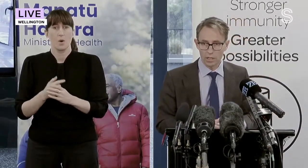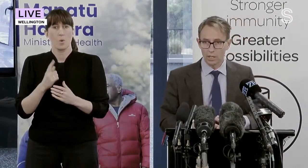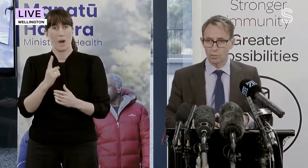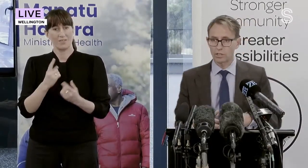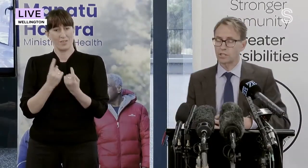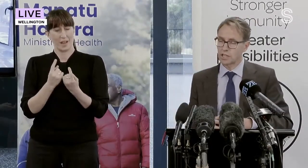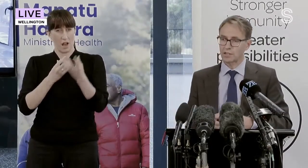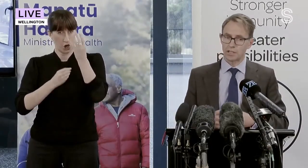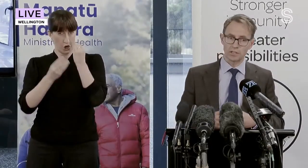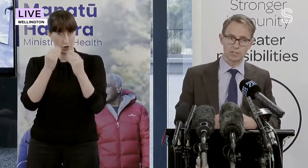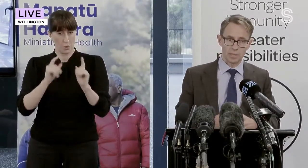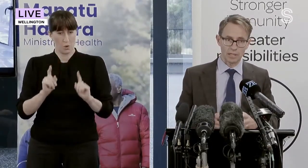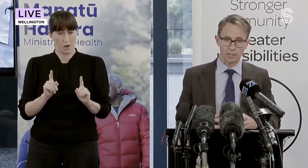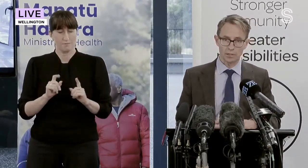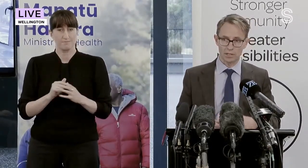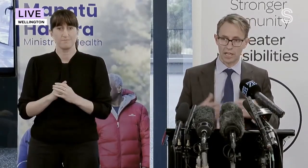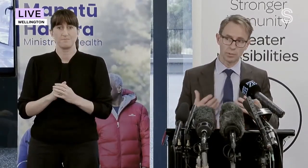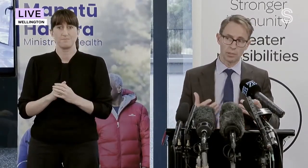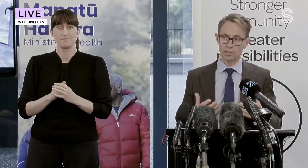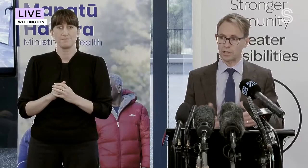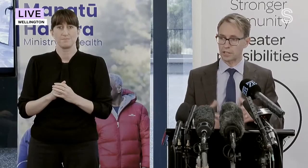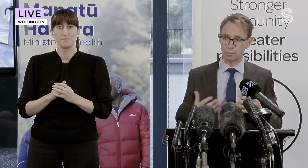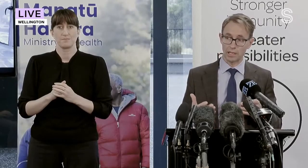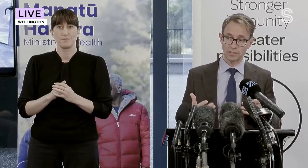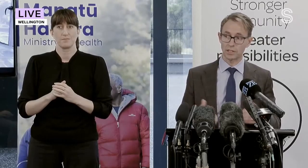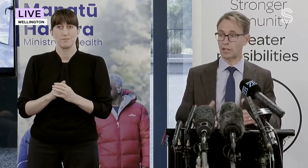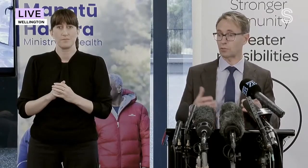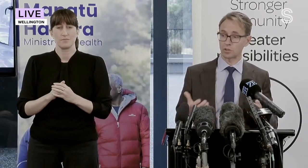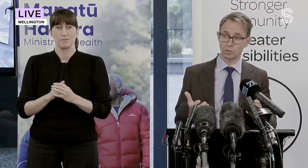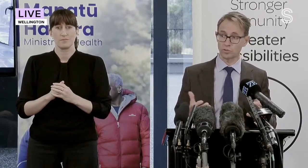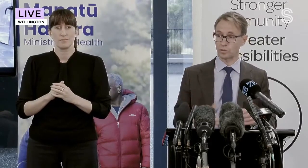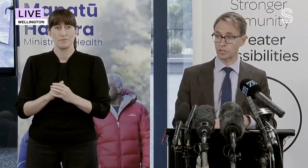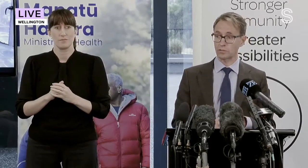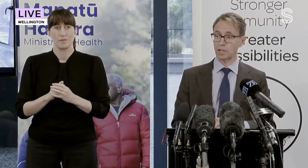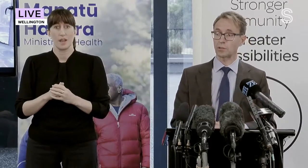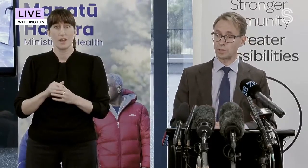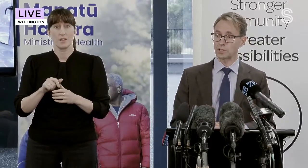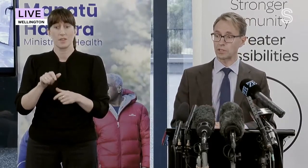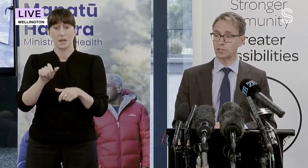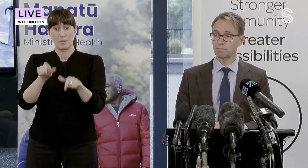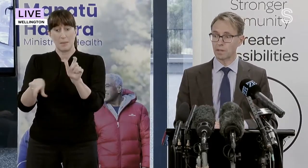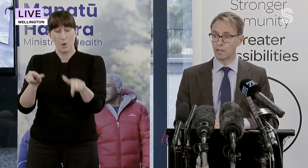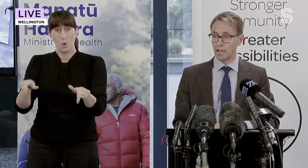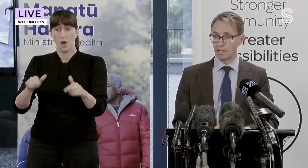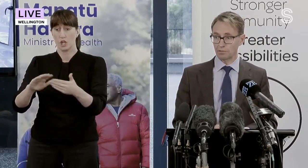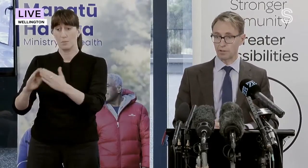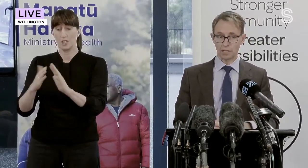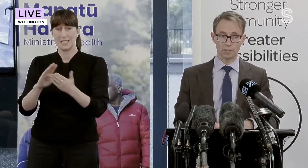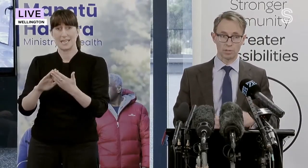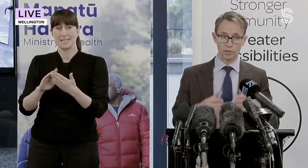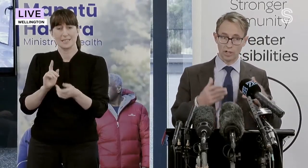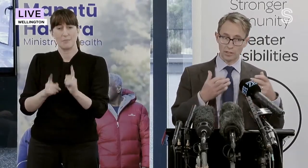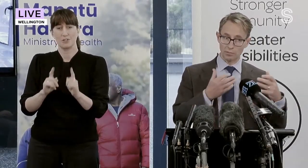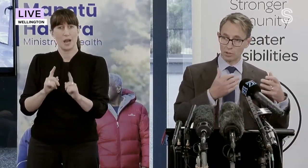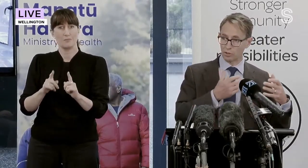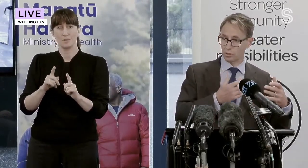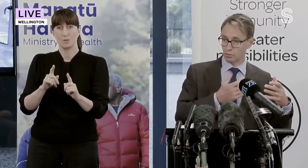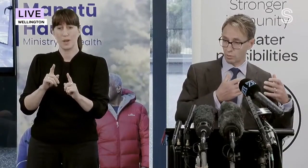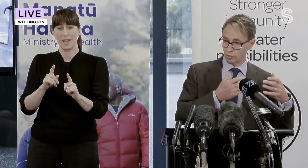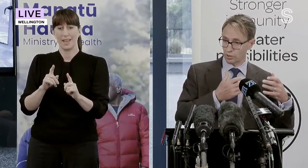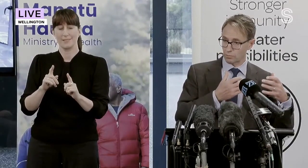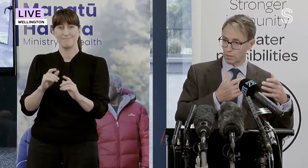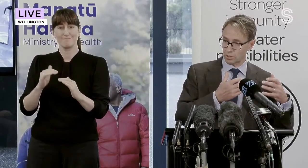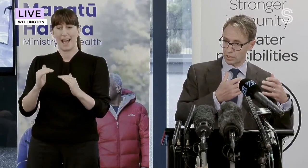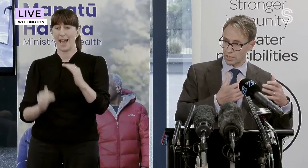well, we tend to underestimate the capability and capacity and resourcefulness of our communities, and in fact, providing them with